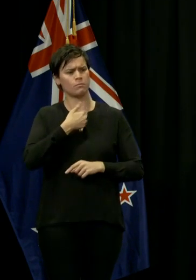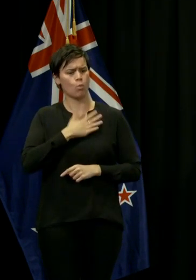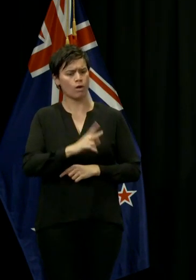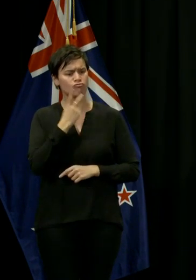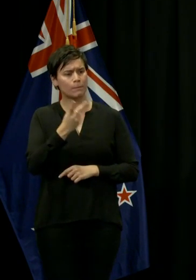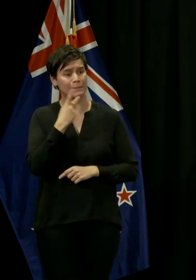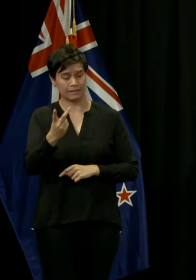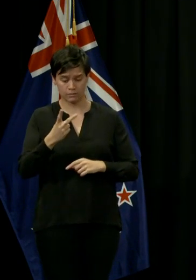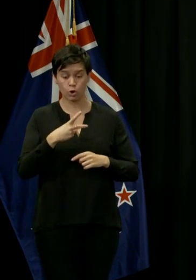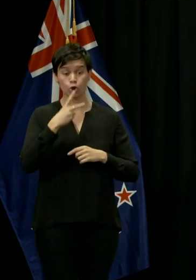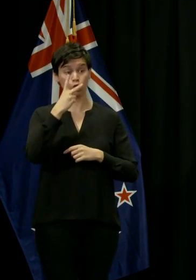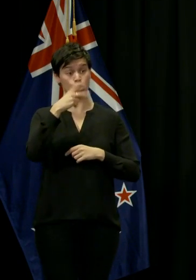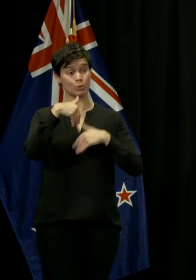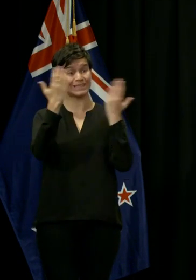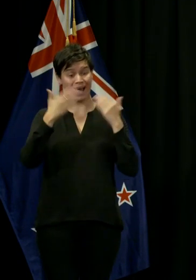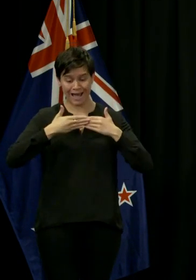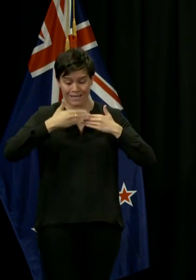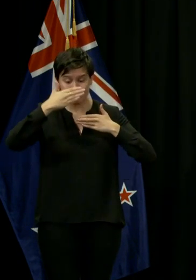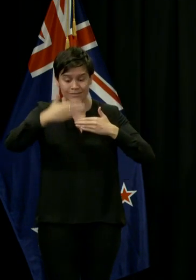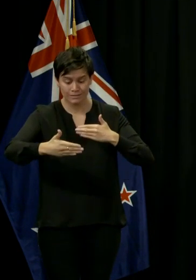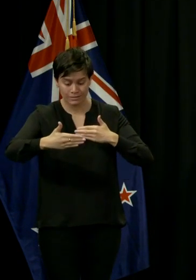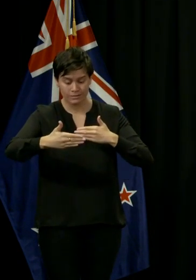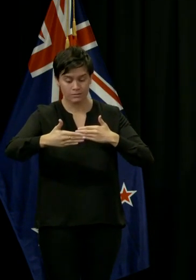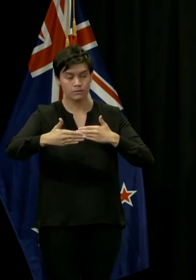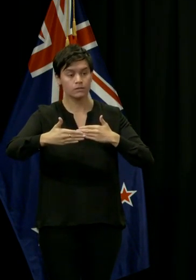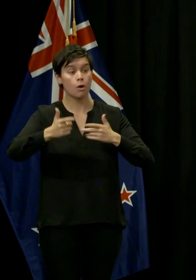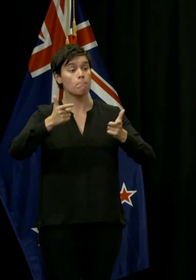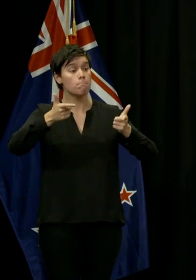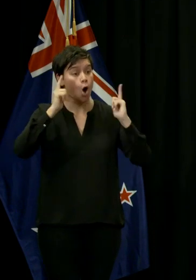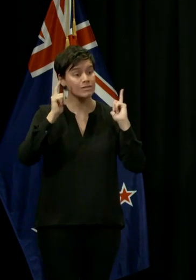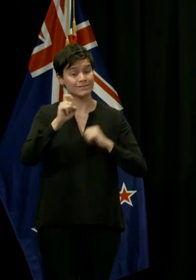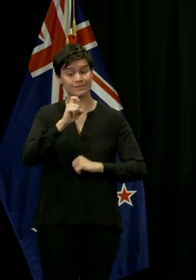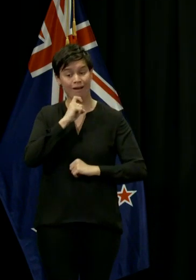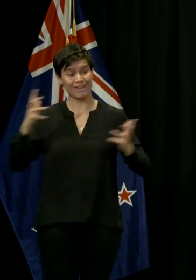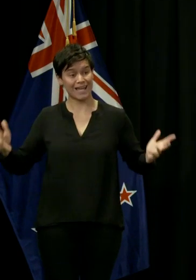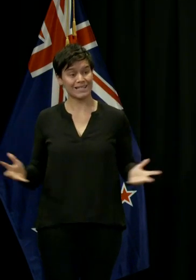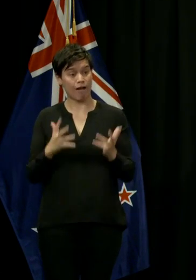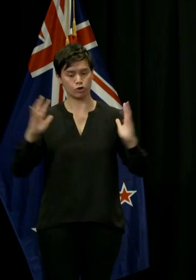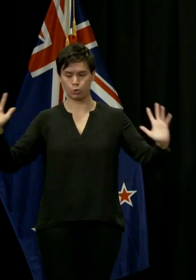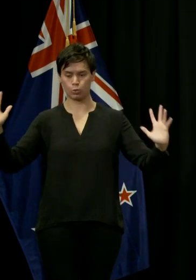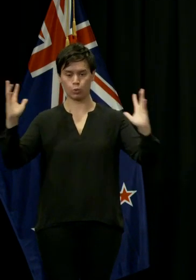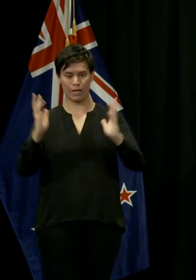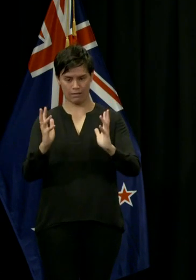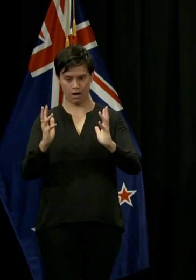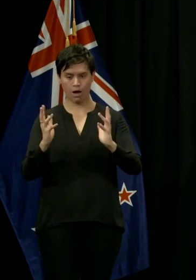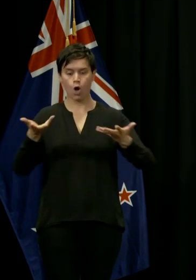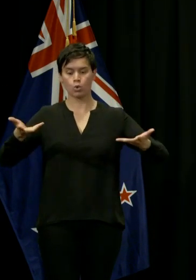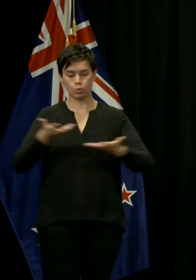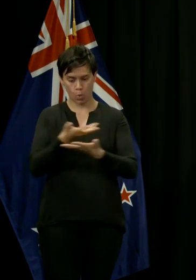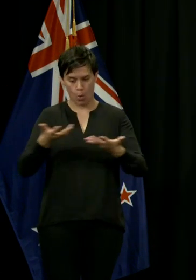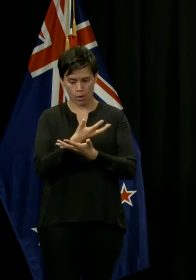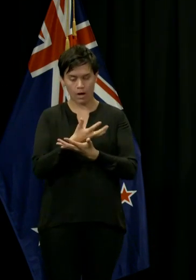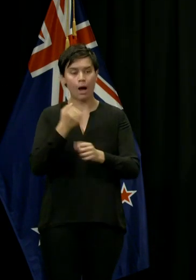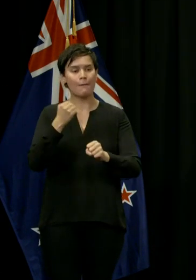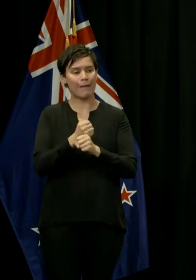next 48 hours, I really encourage employers and employees to get together and talk, make a plan and work out how